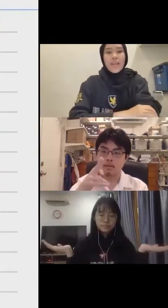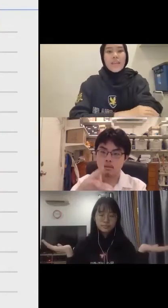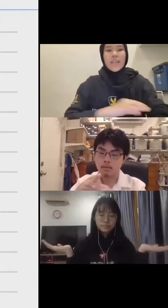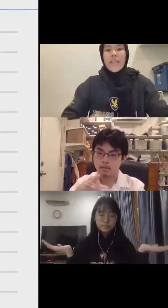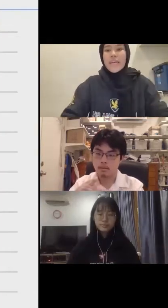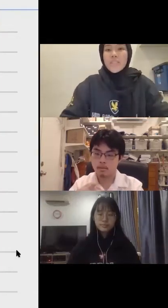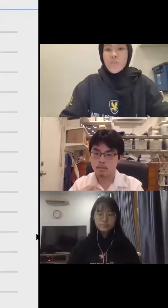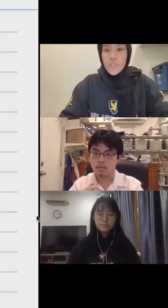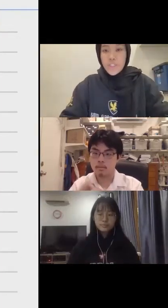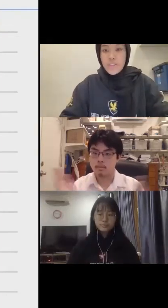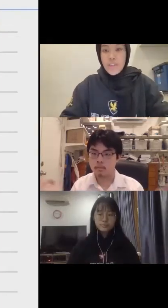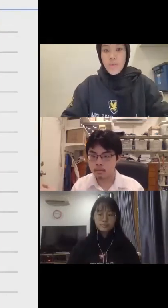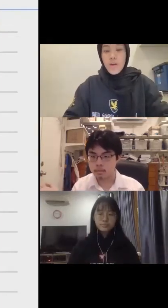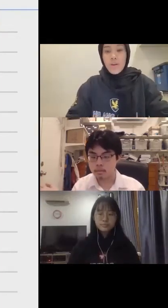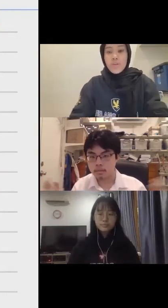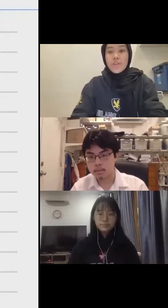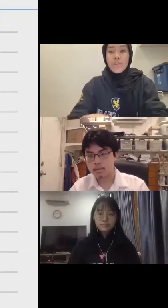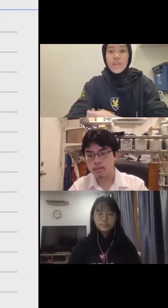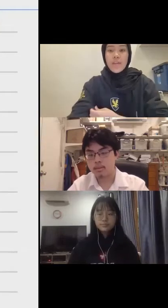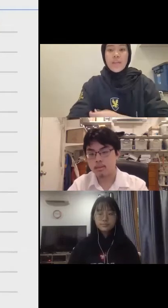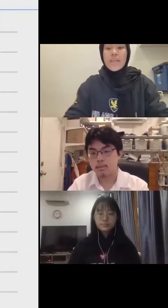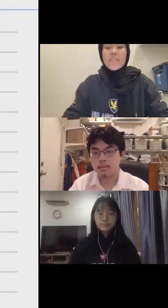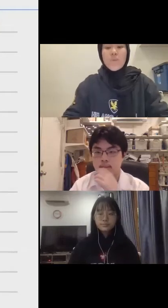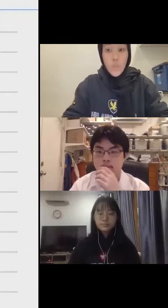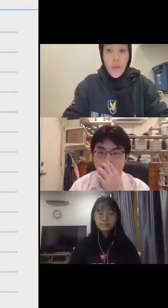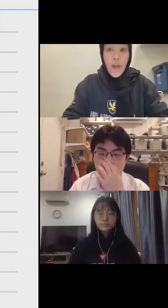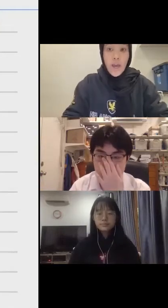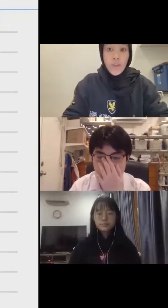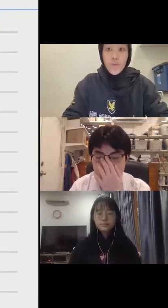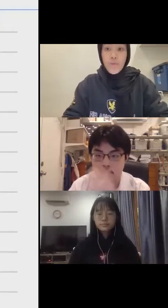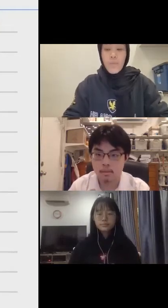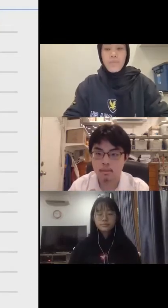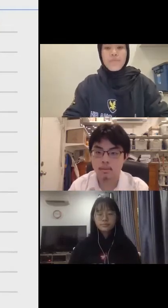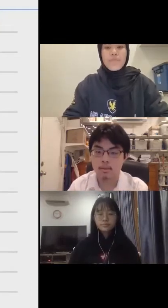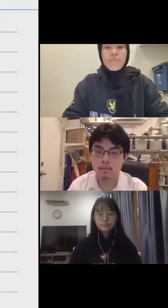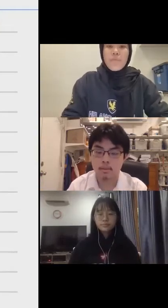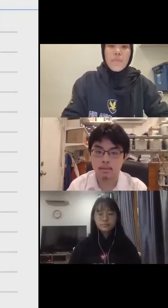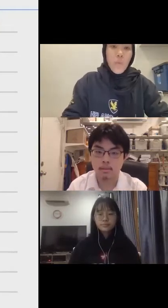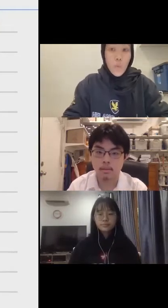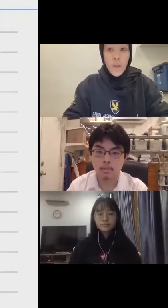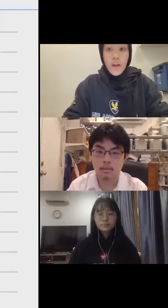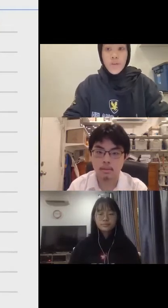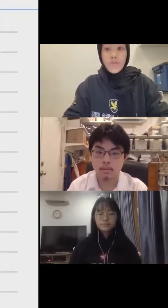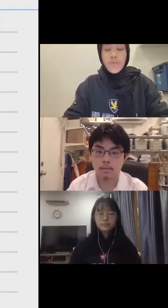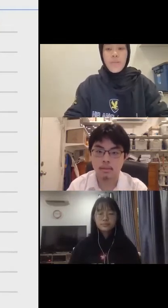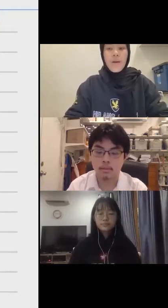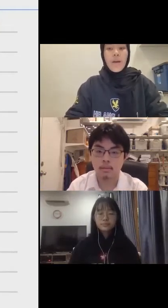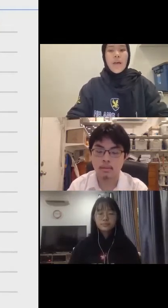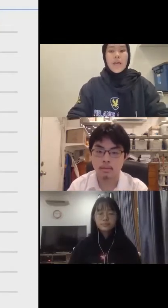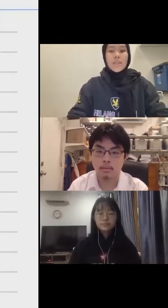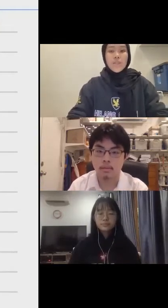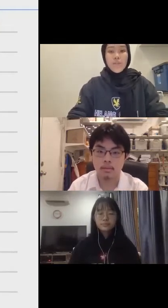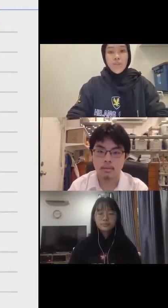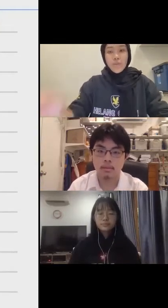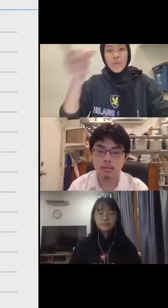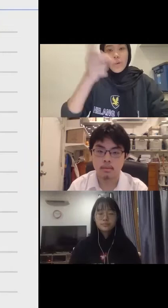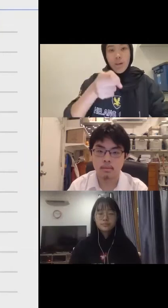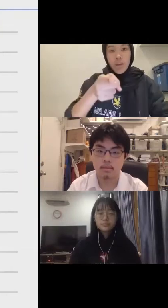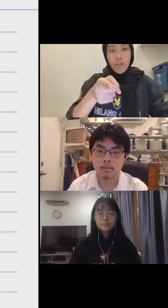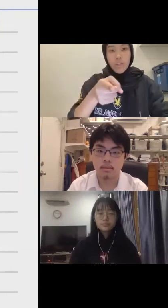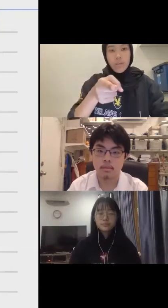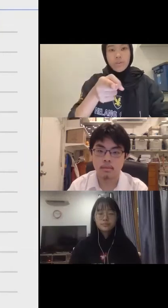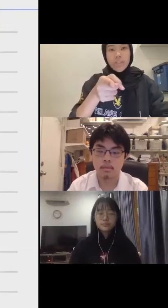The next question that we are going to learn is where are you from? where are you from? So